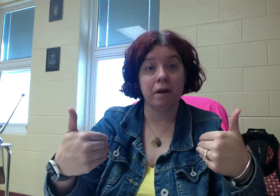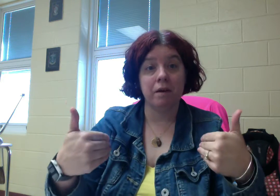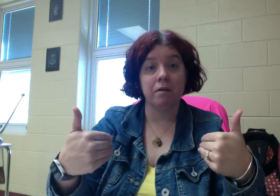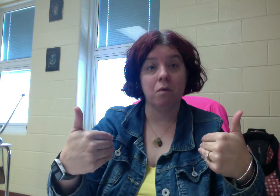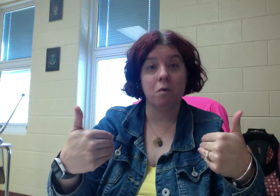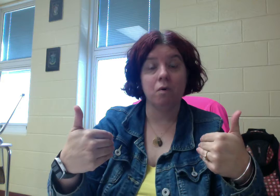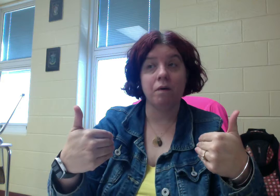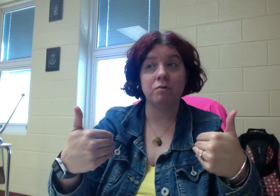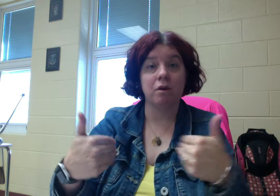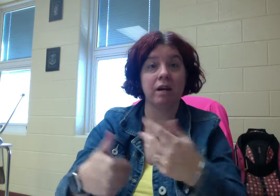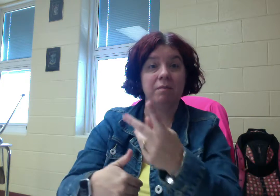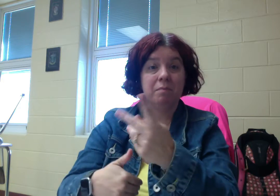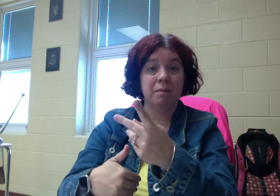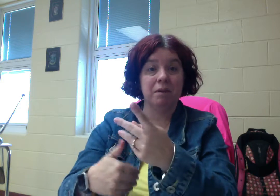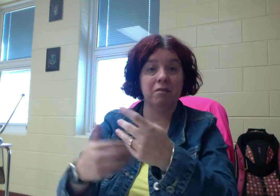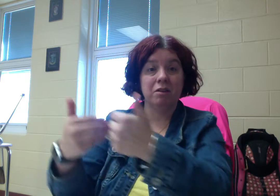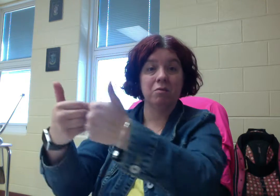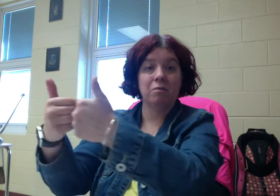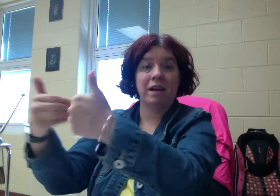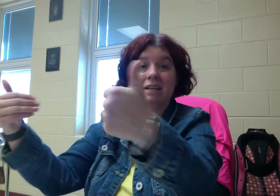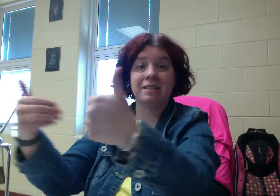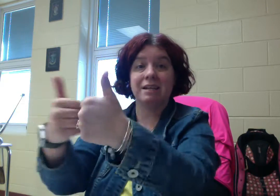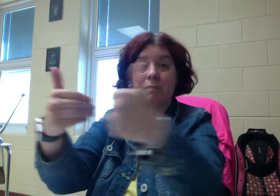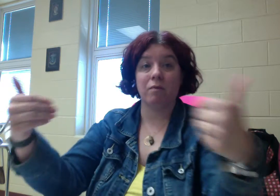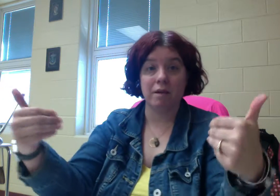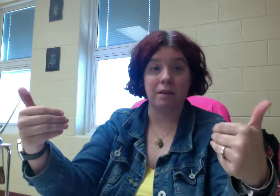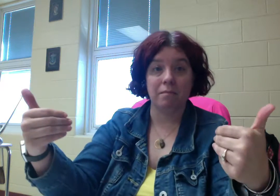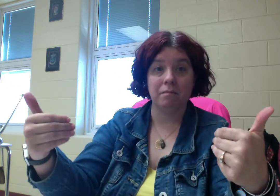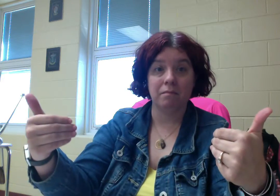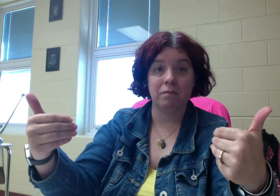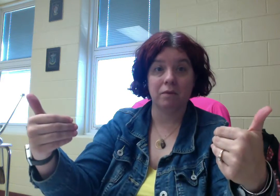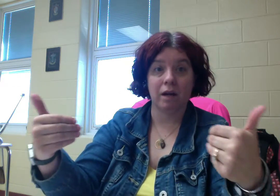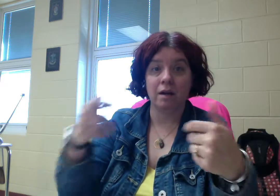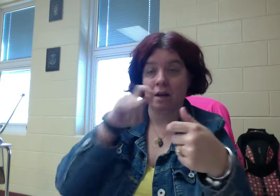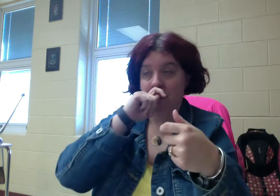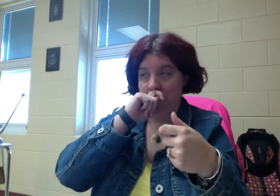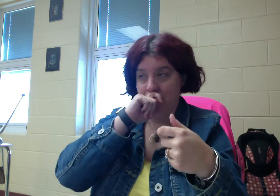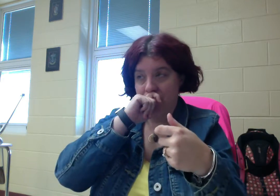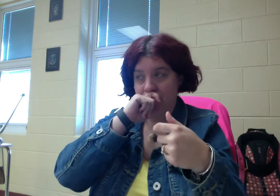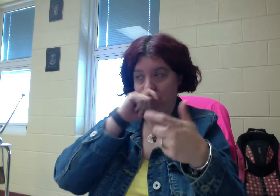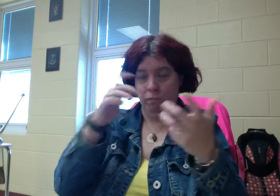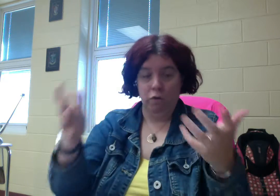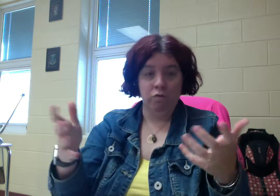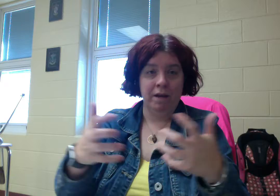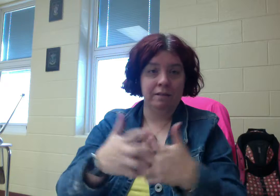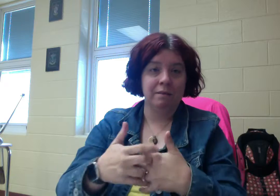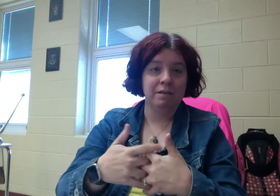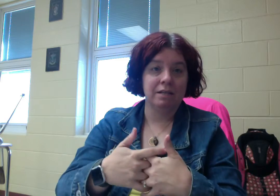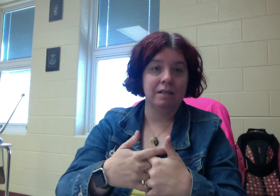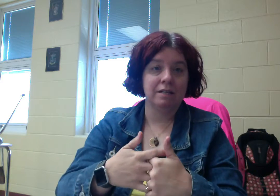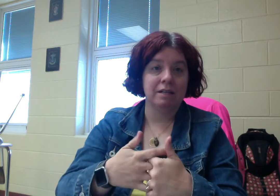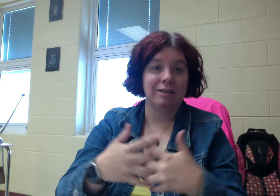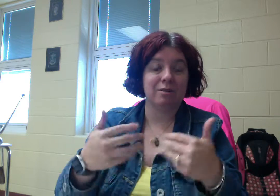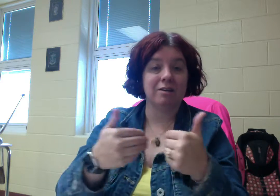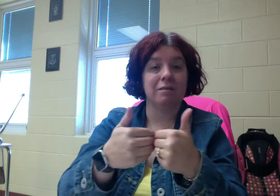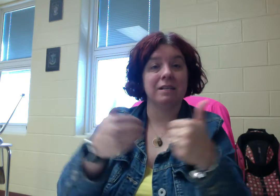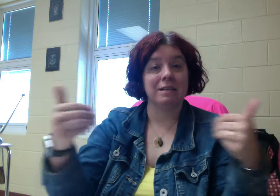separated, or if I'm talking about people that are in the room, I can separate them. Okay, you may have seen me sign this in class when I talk about